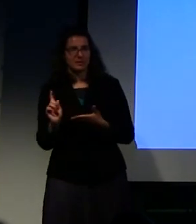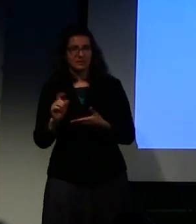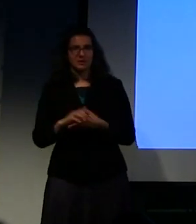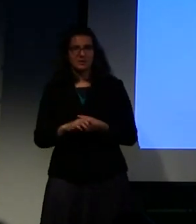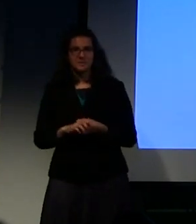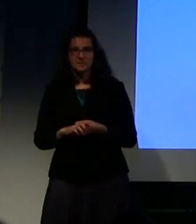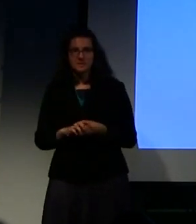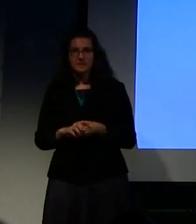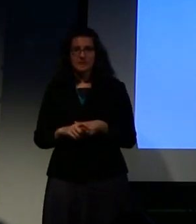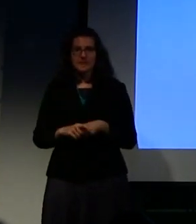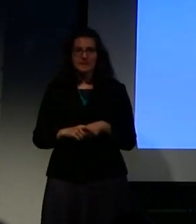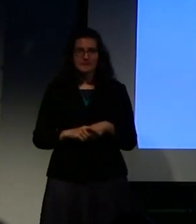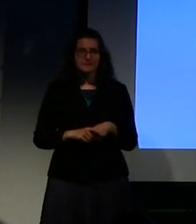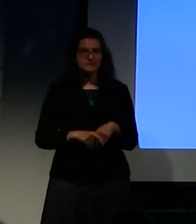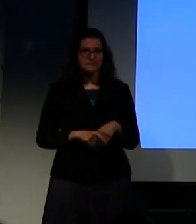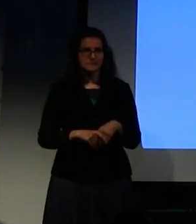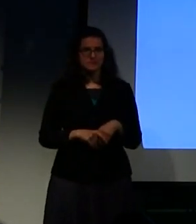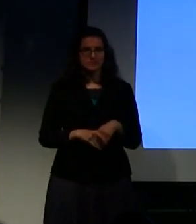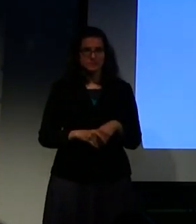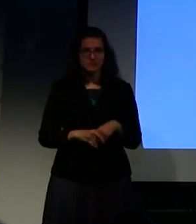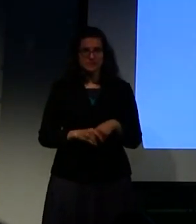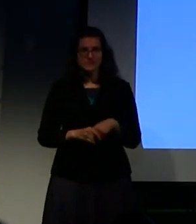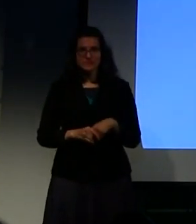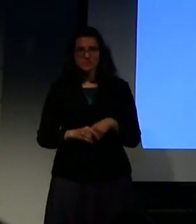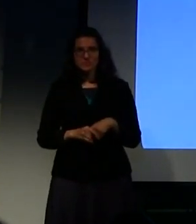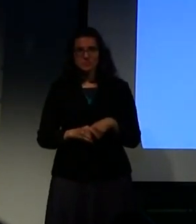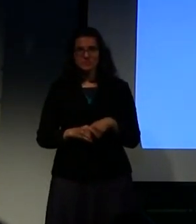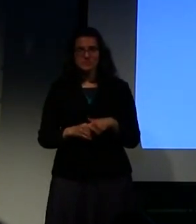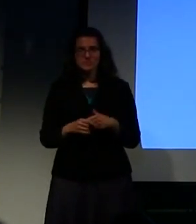It's not really a question. I think that